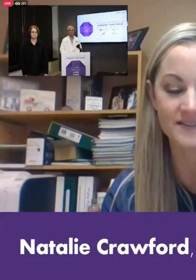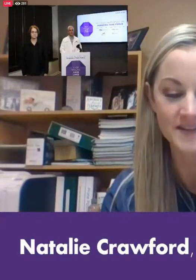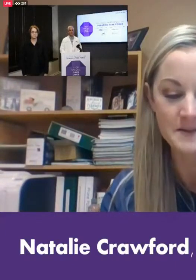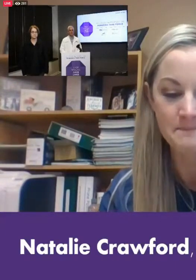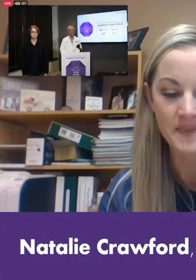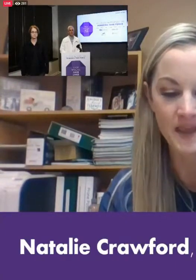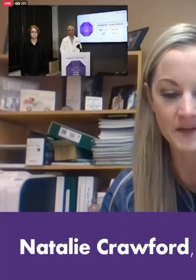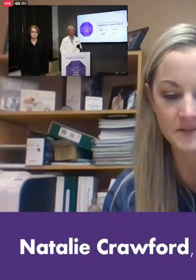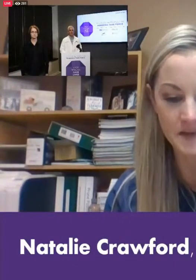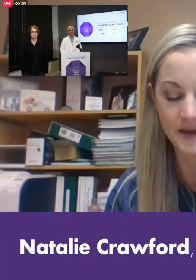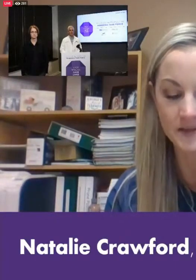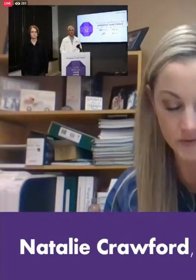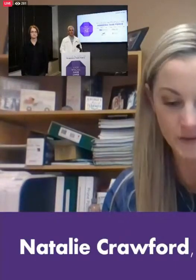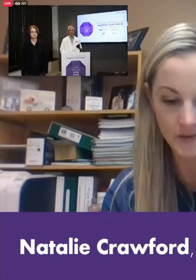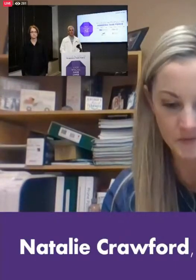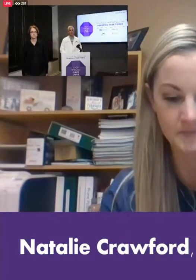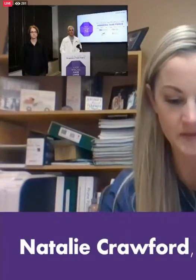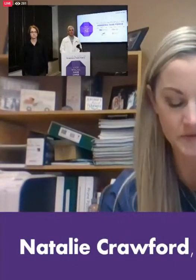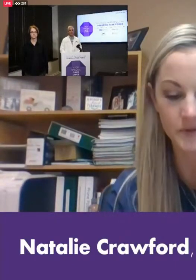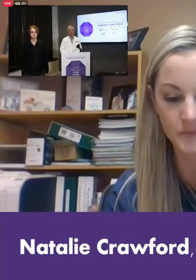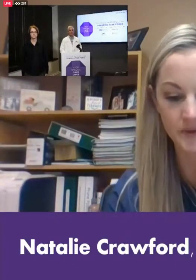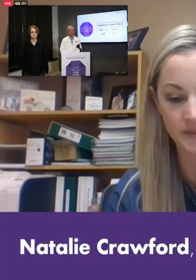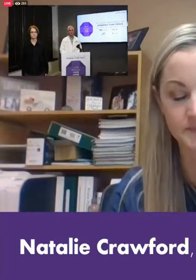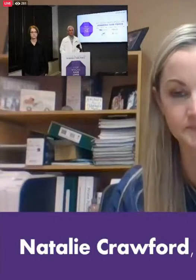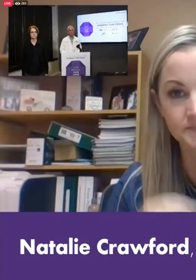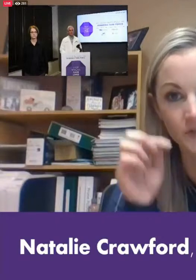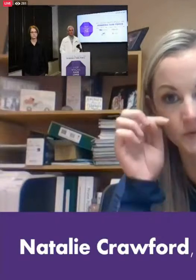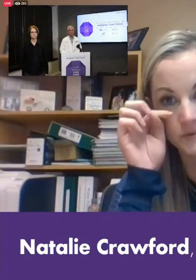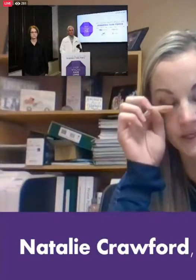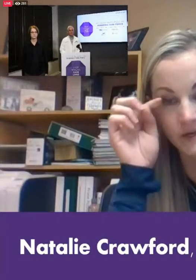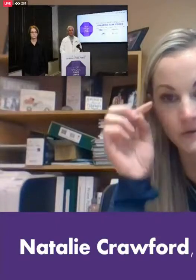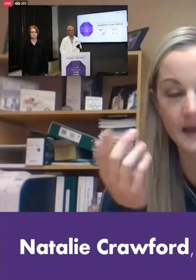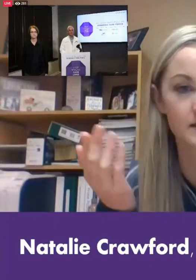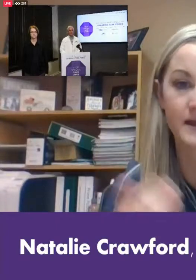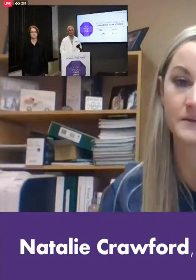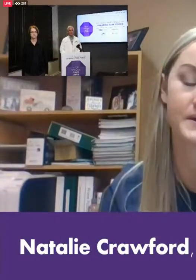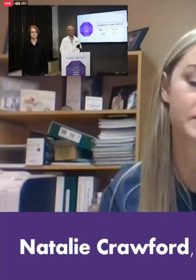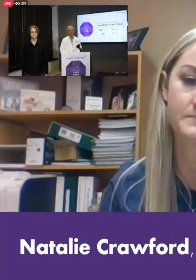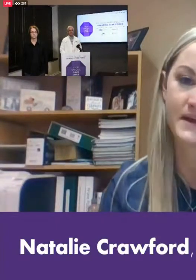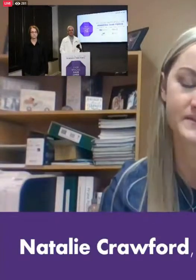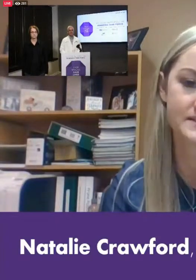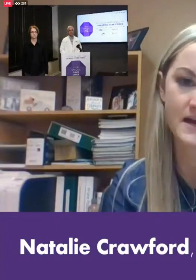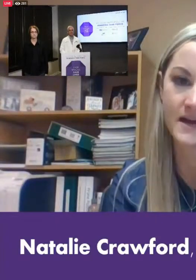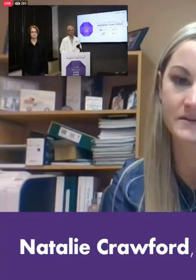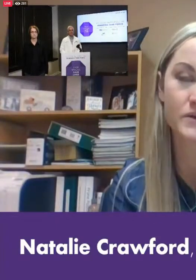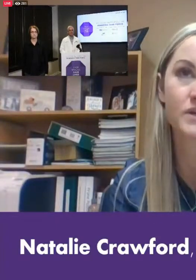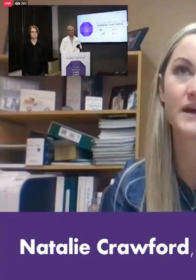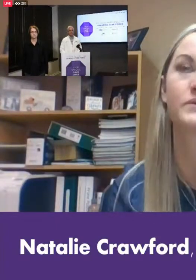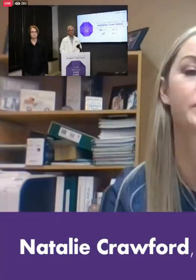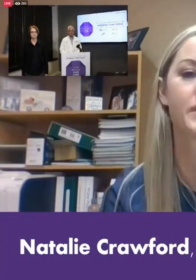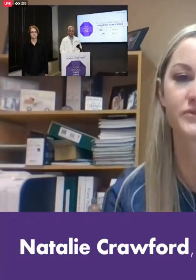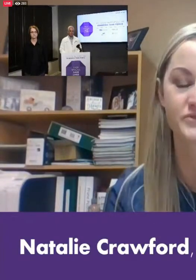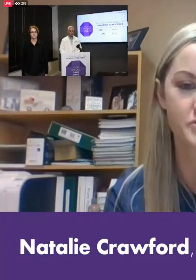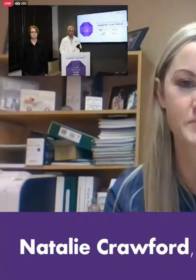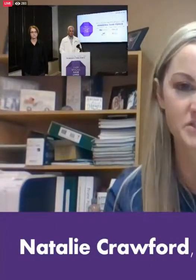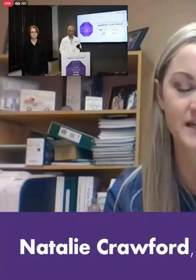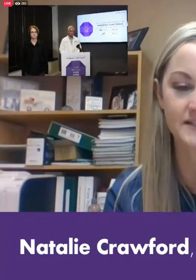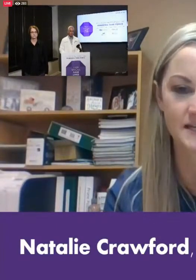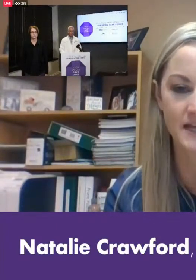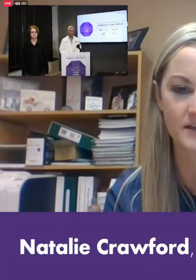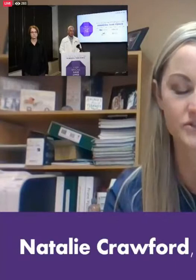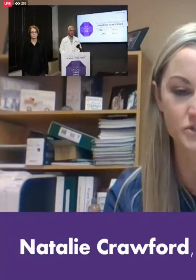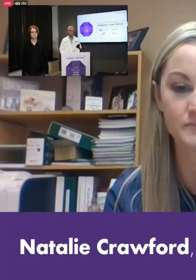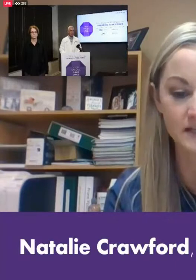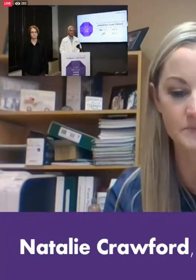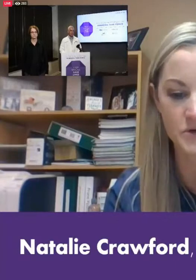pudding and he passed away with me in the room with him. Who, I had barely met this guy, yet we went through so much